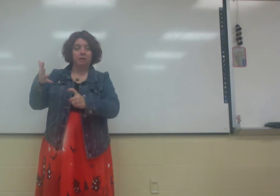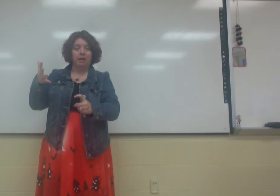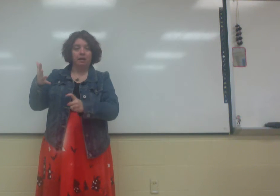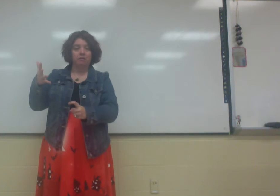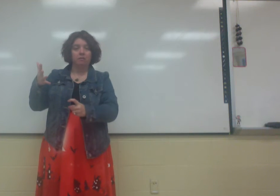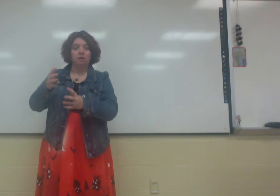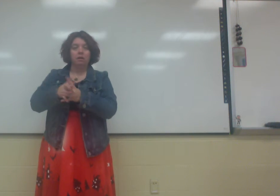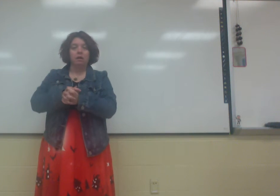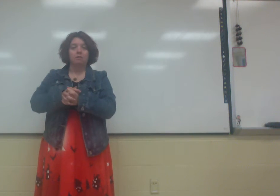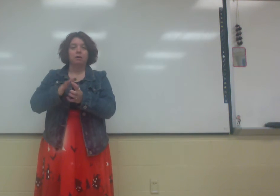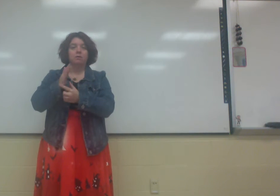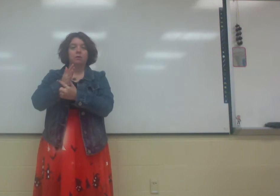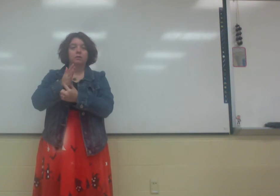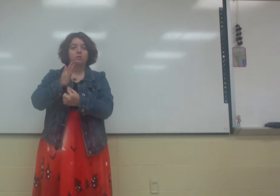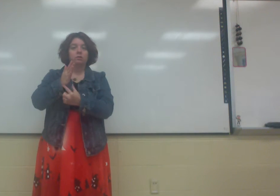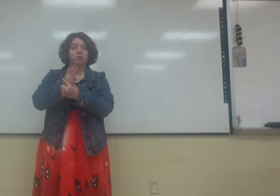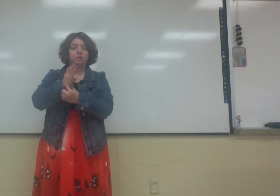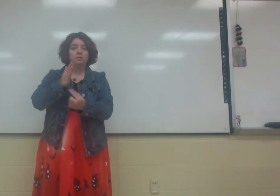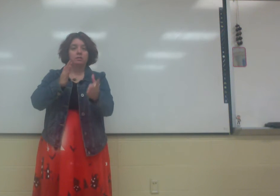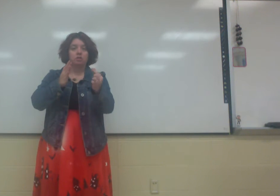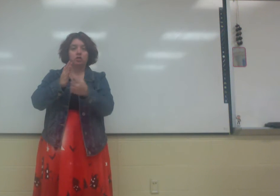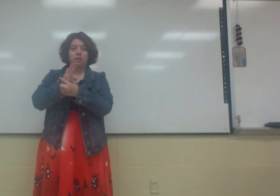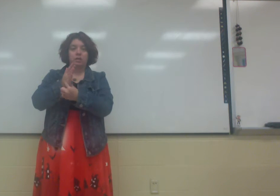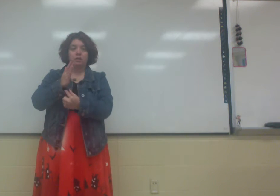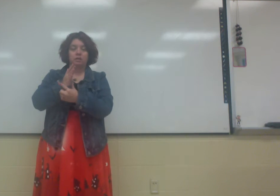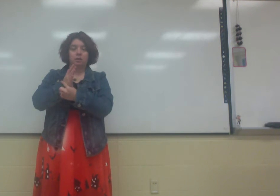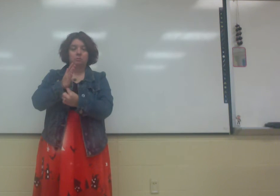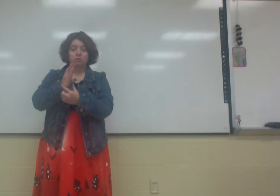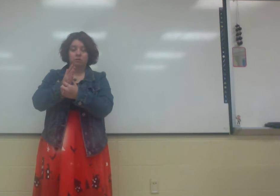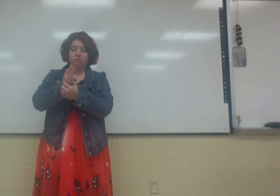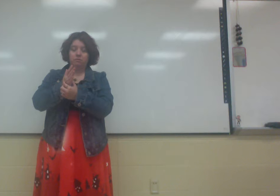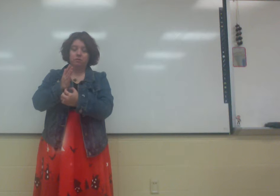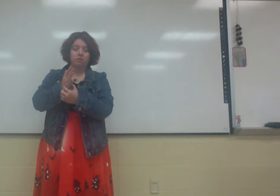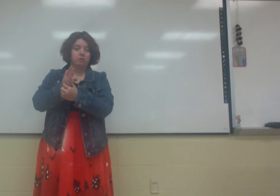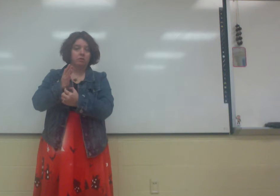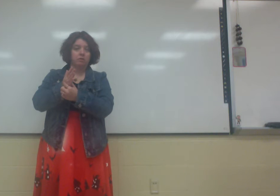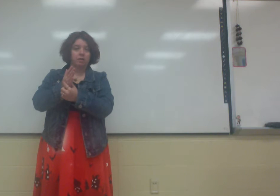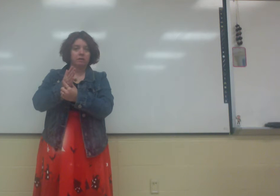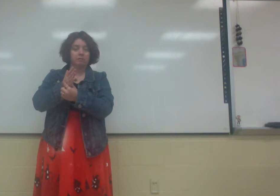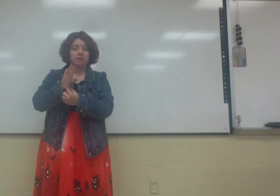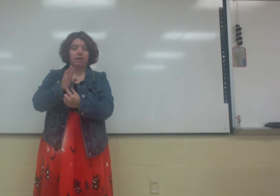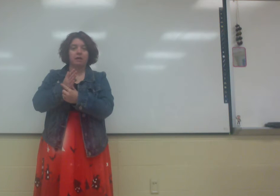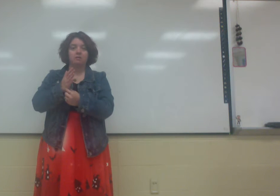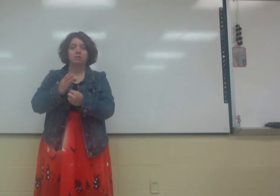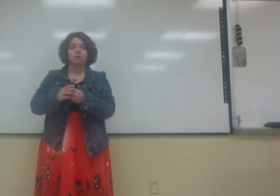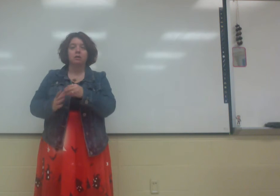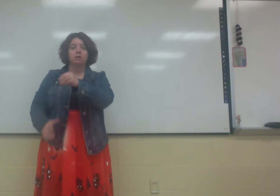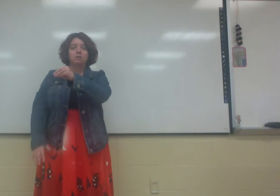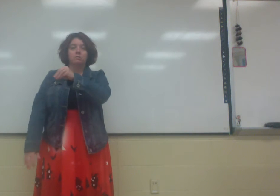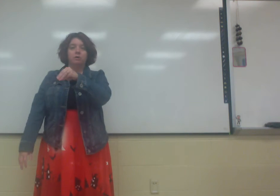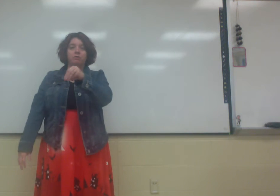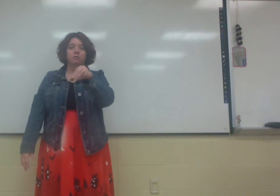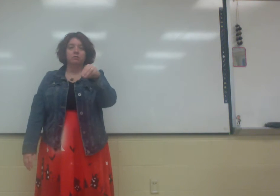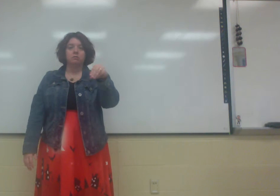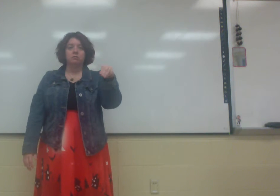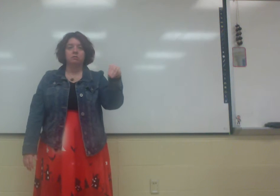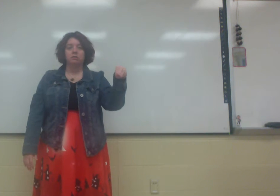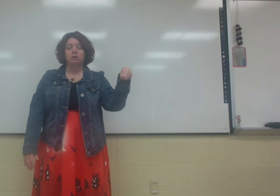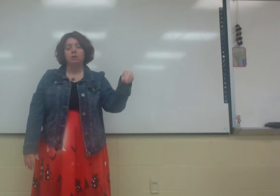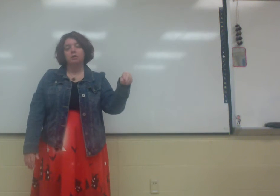pan. Otherwise, grease is a G that comes off your non-dominant hand. Sprinkles, you need to